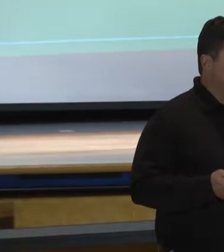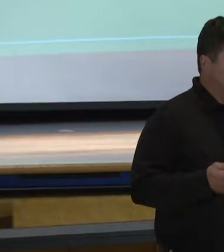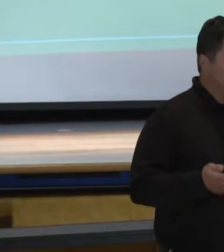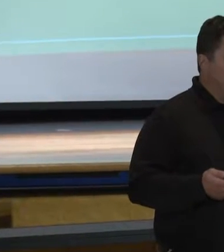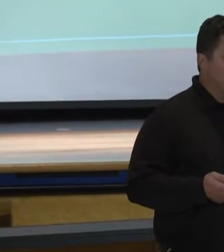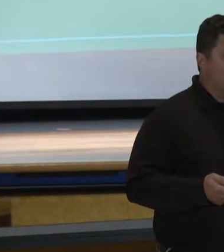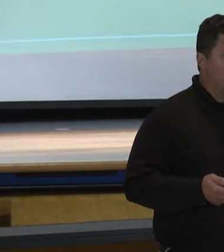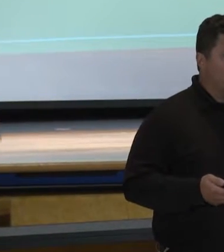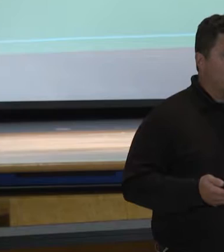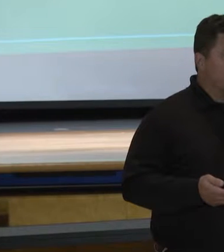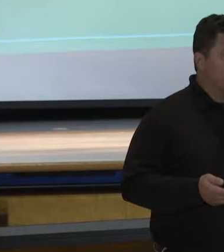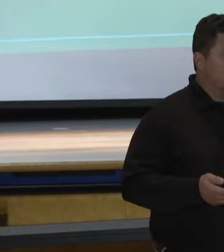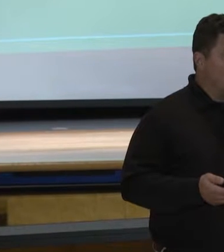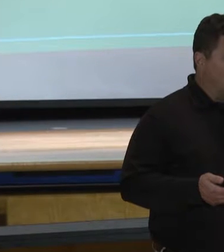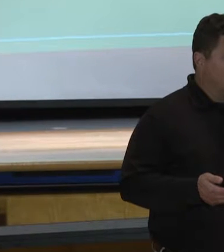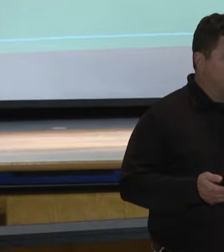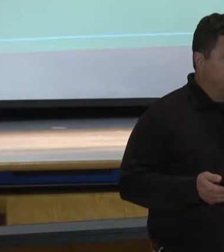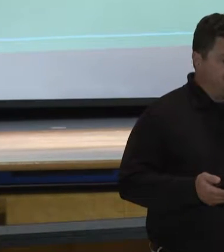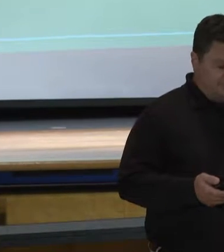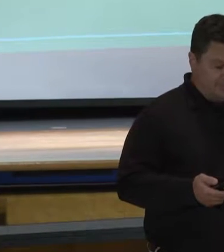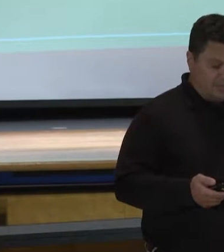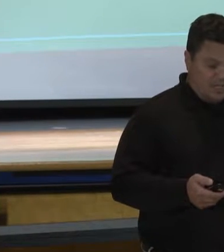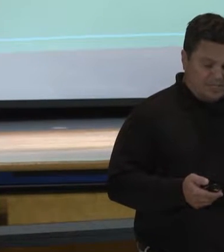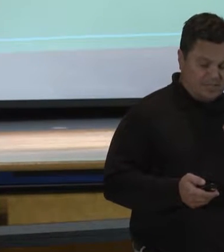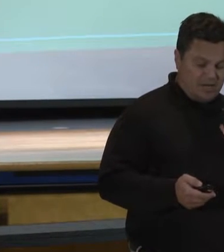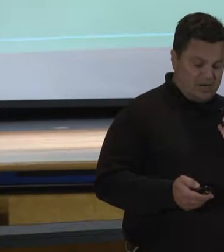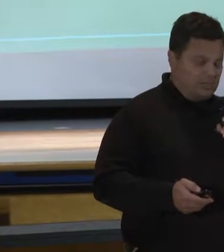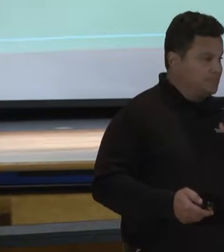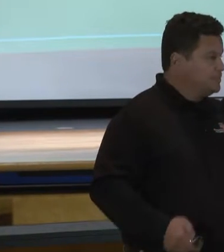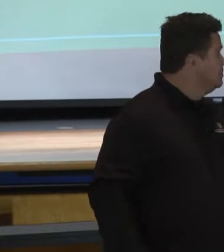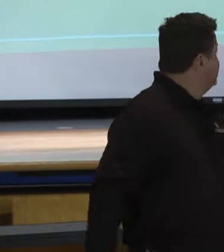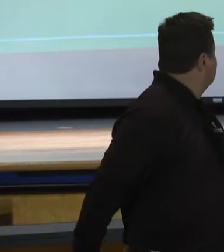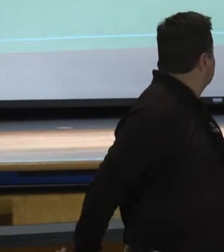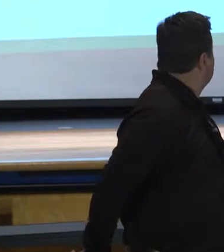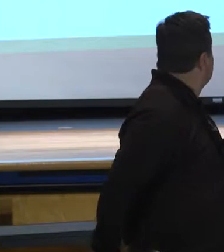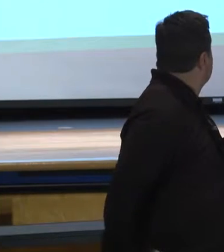not discuss, we can go through them at that time as well. So let's get started.